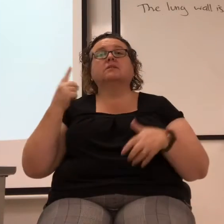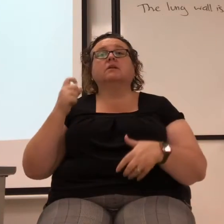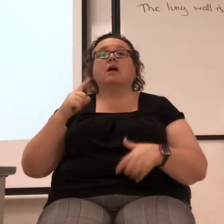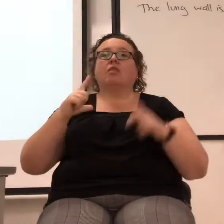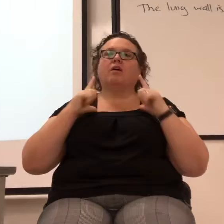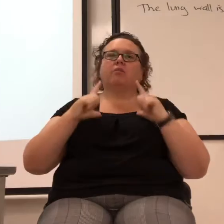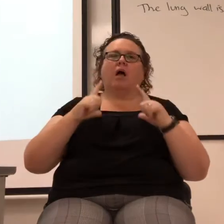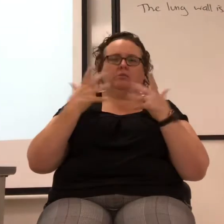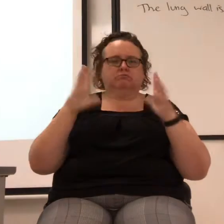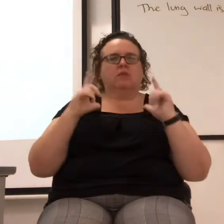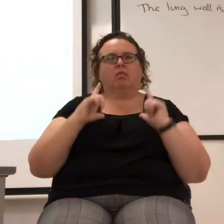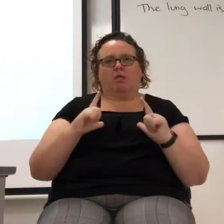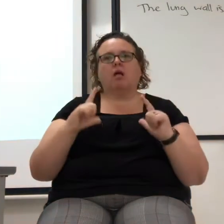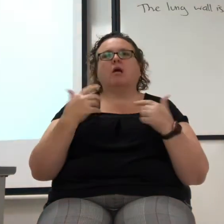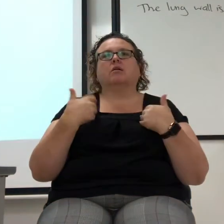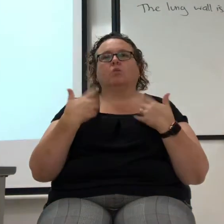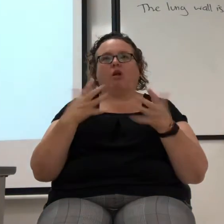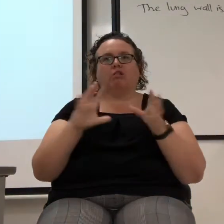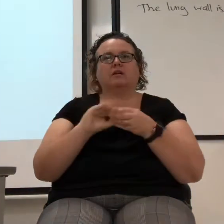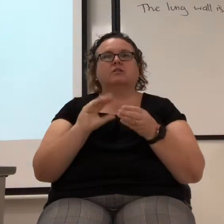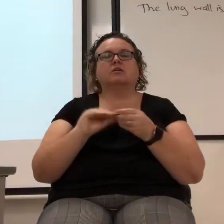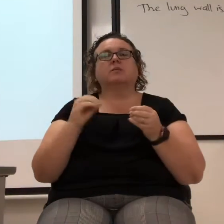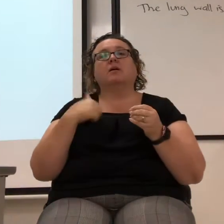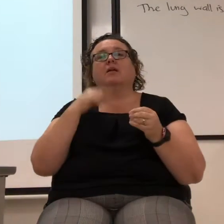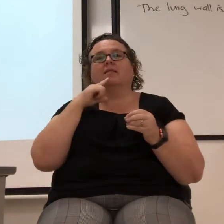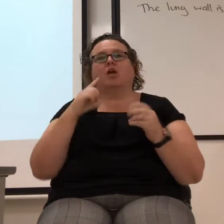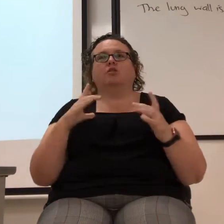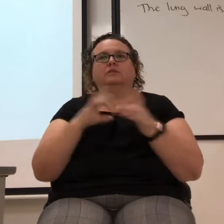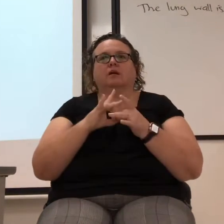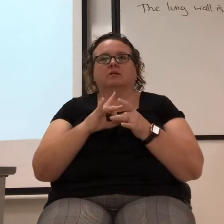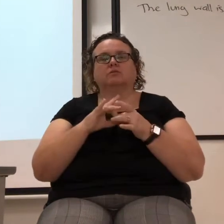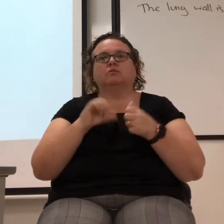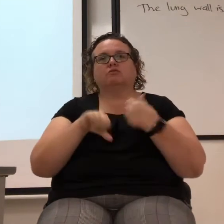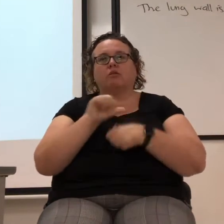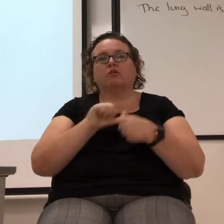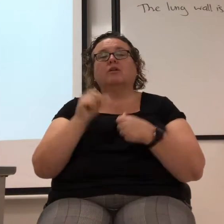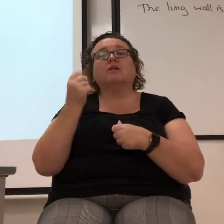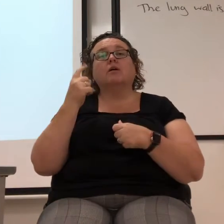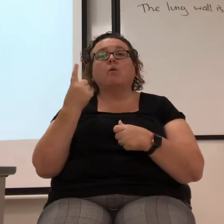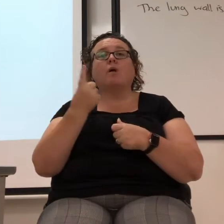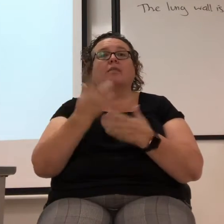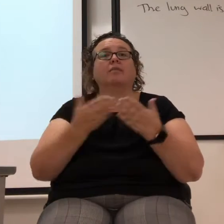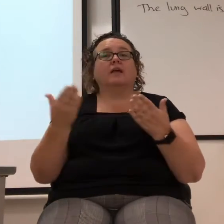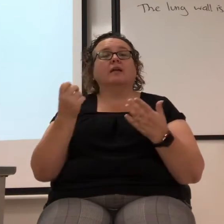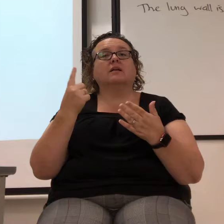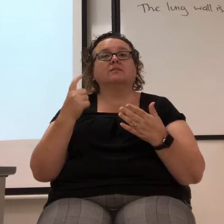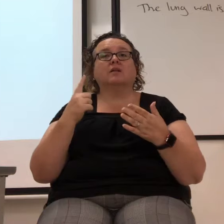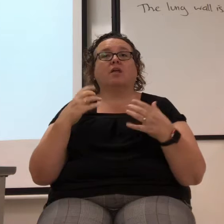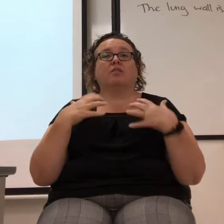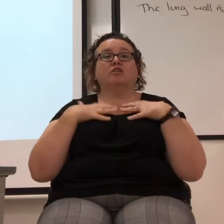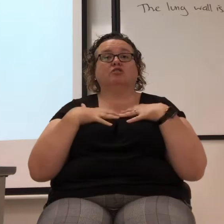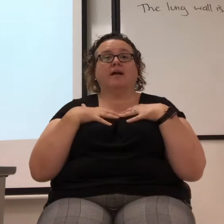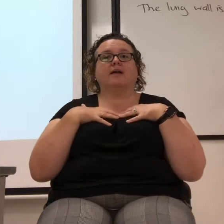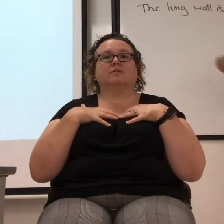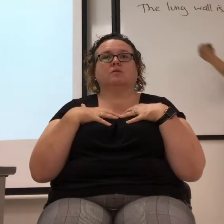that we just talked about. They're stuck to each other. One way to think of it is the chest wall holds the lung